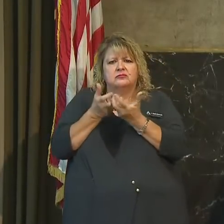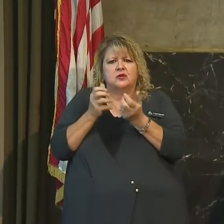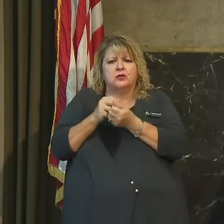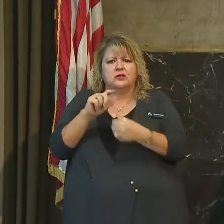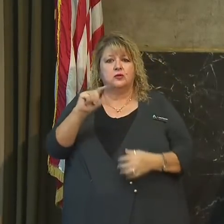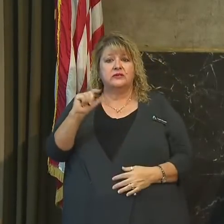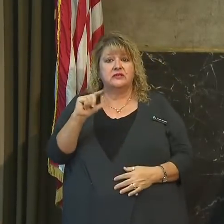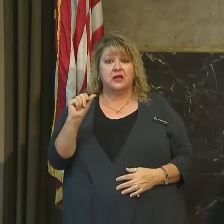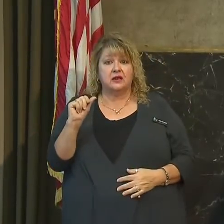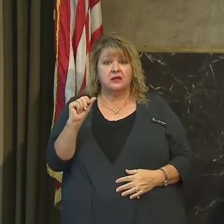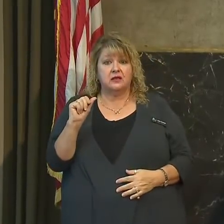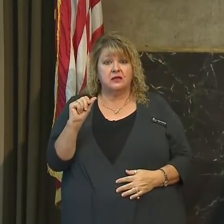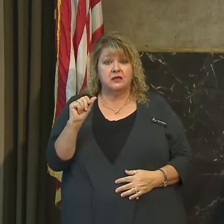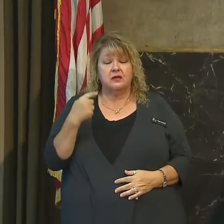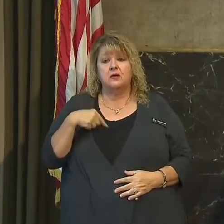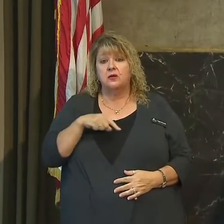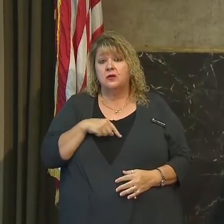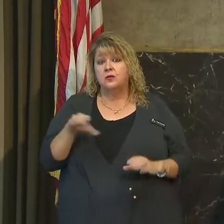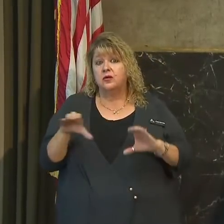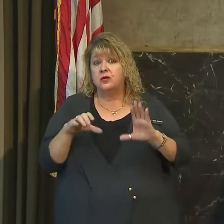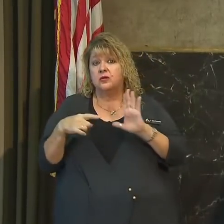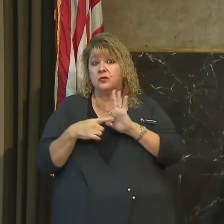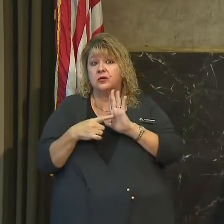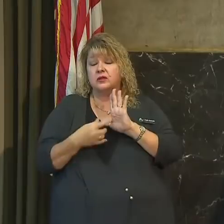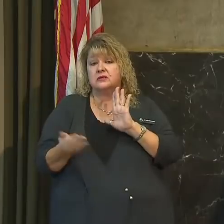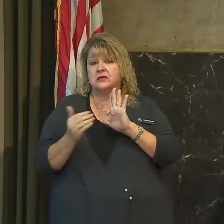we're doing that once again.